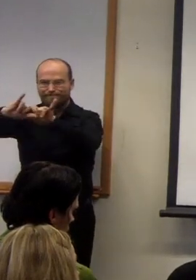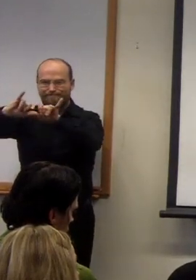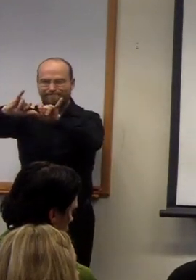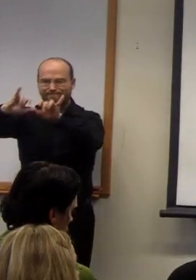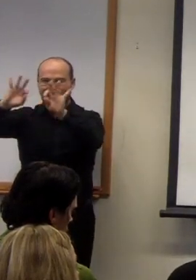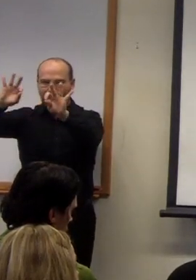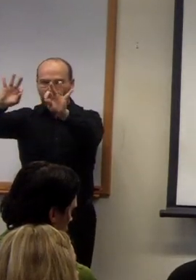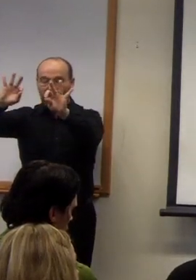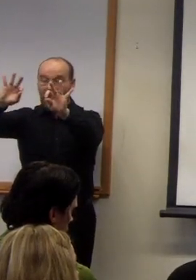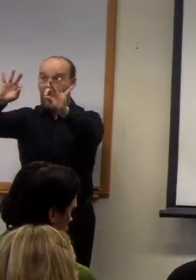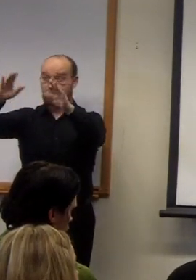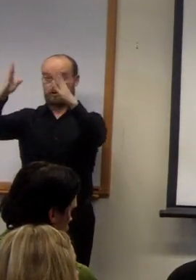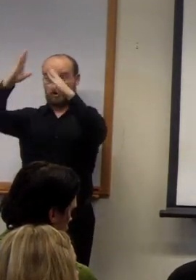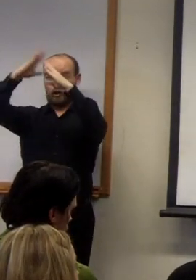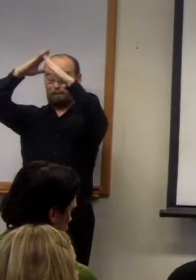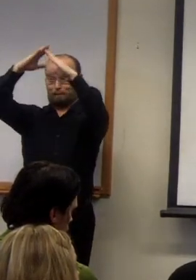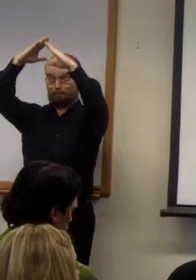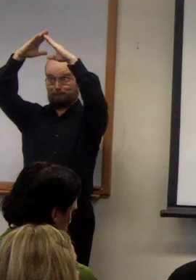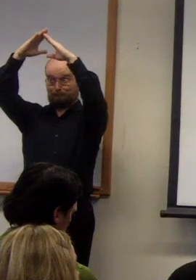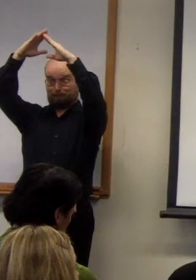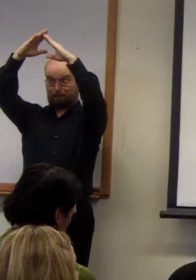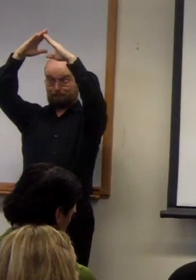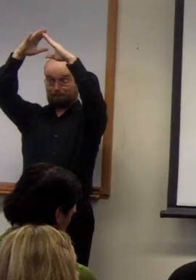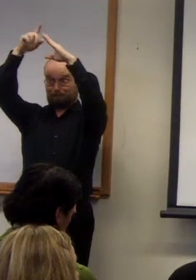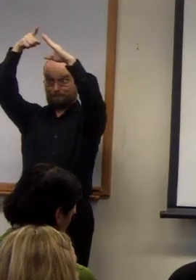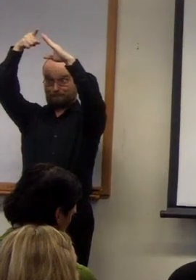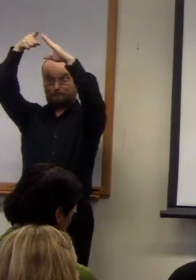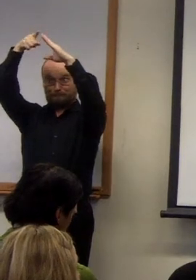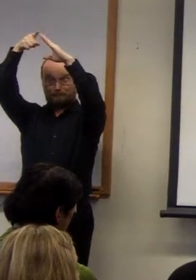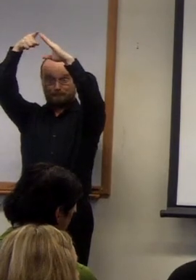that they're at the top of the pyramid